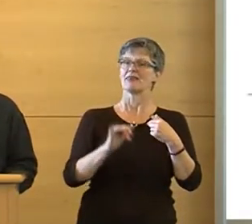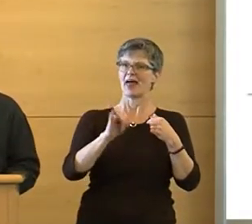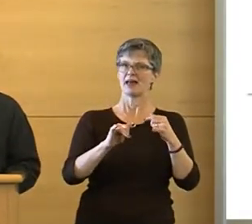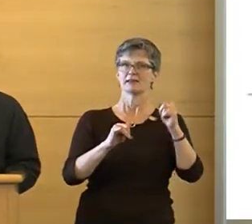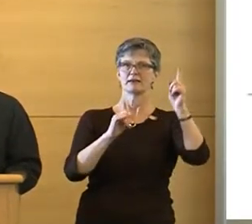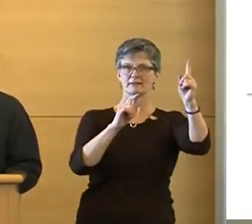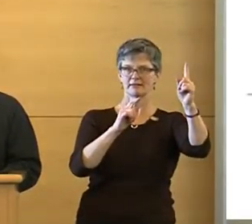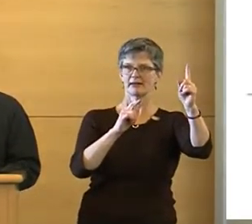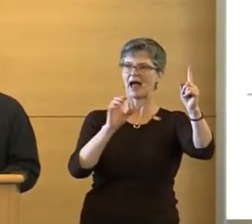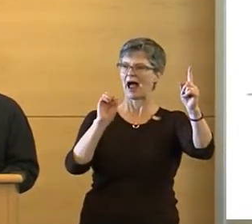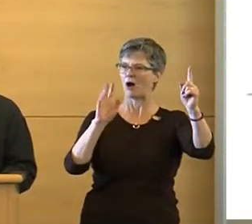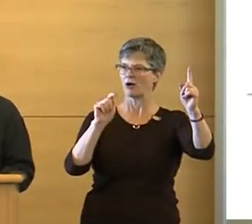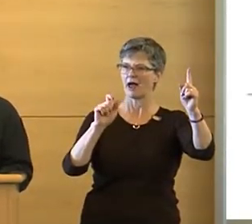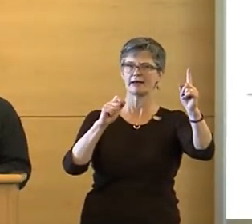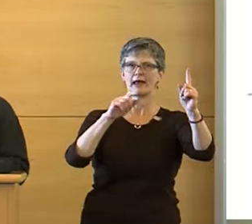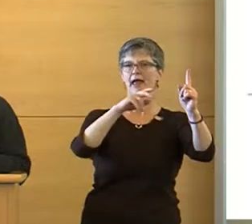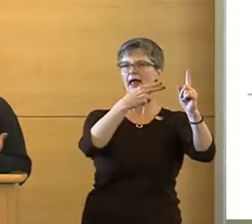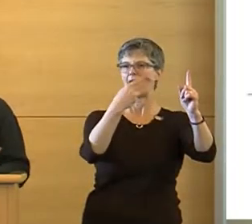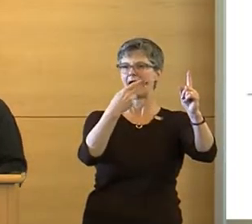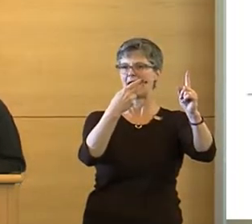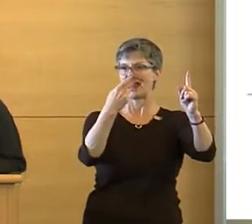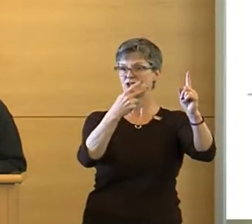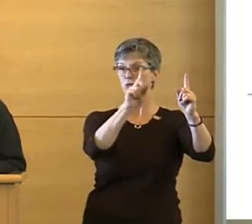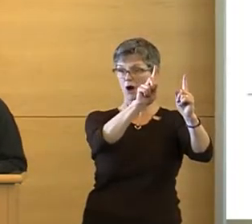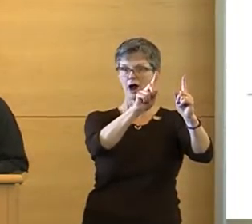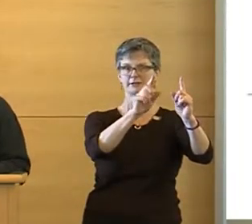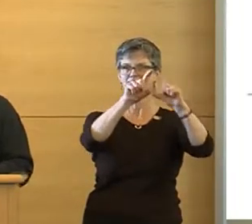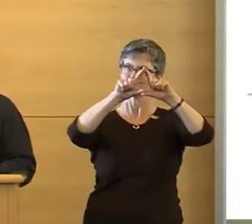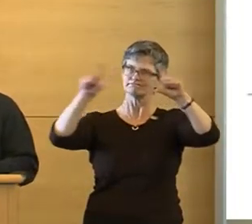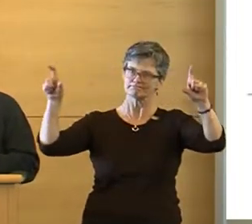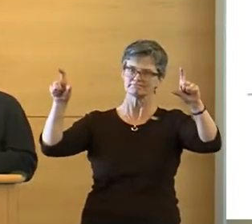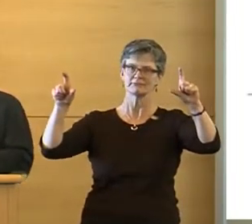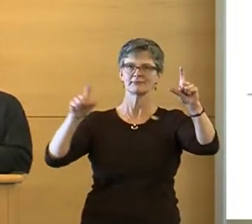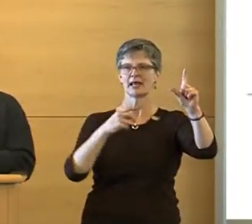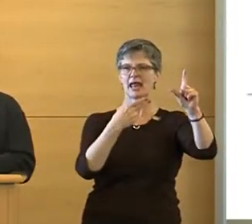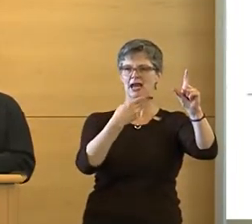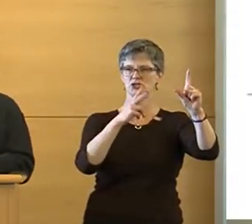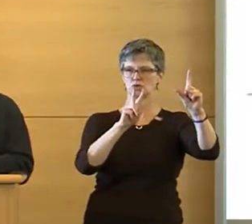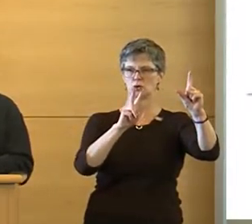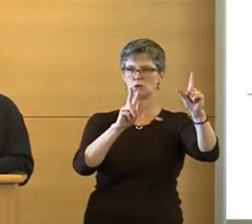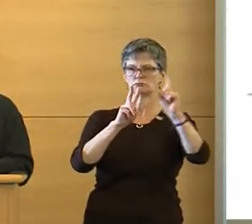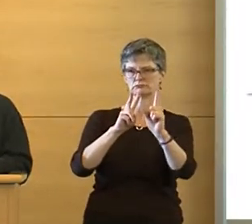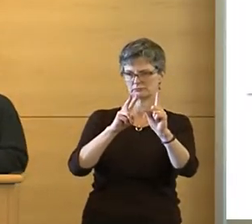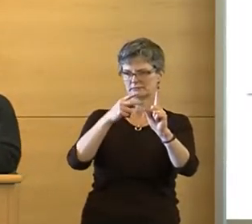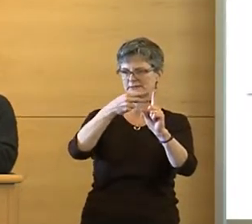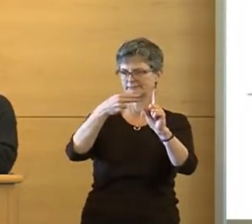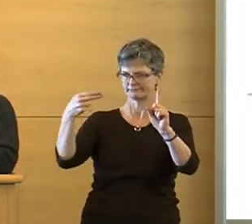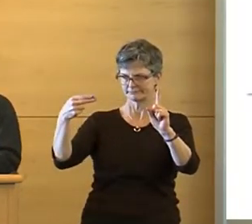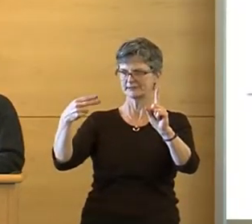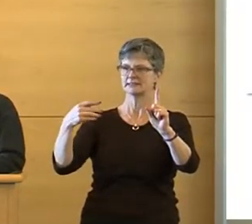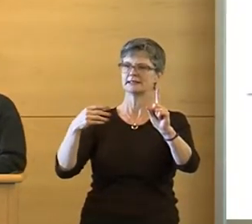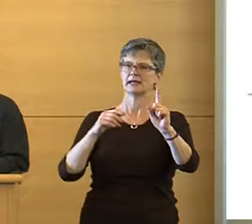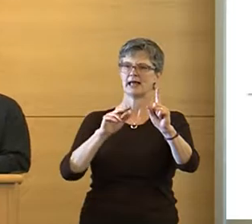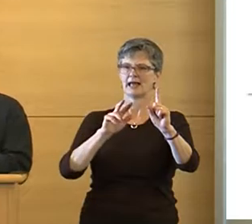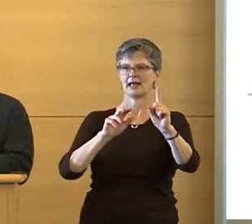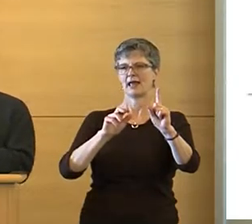But he included in HTML heading tags, H1 through